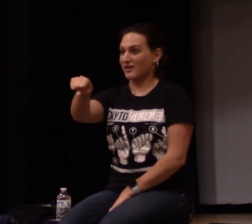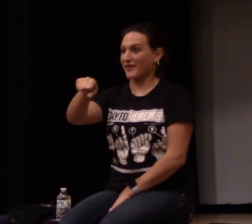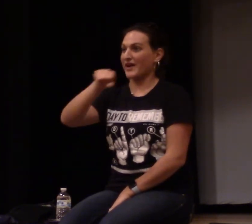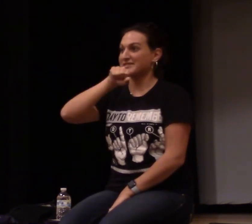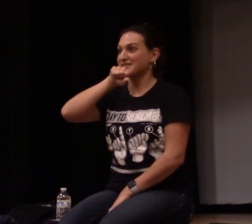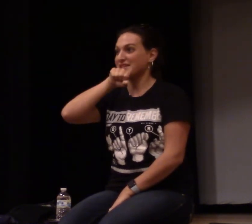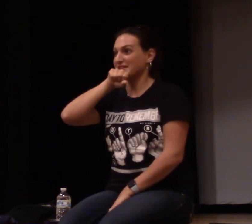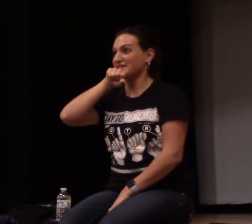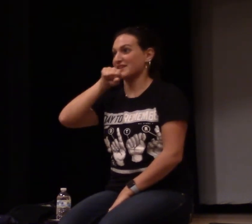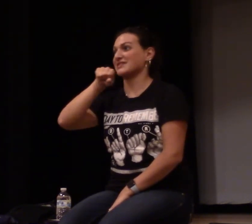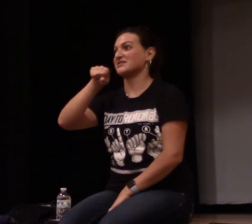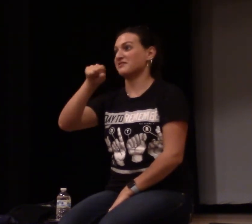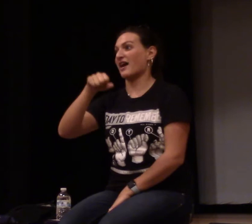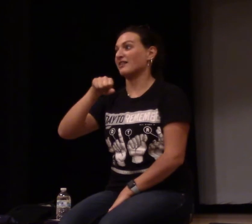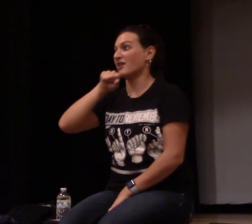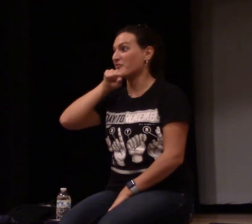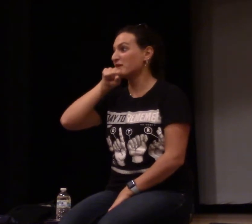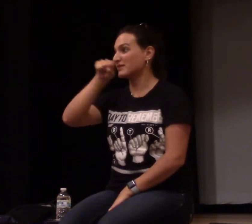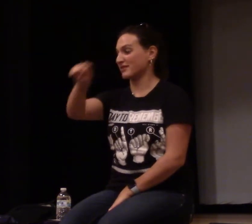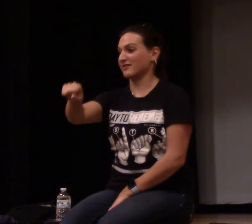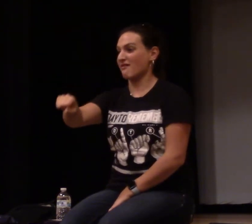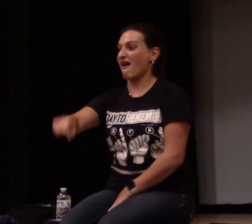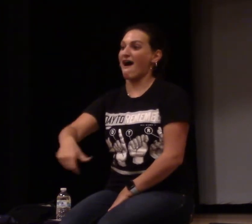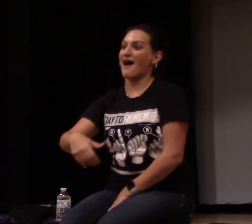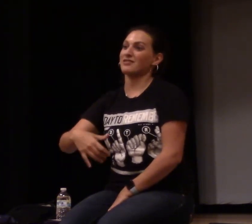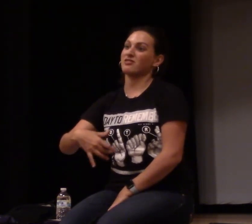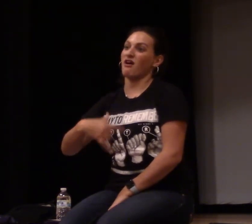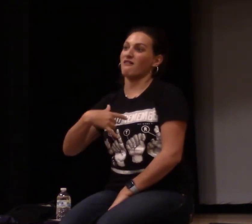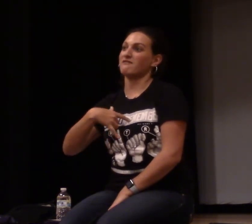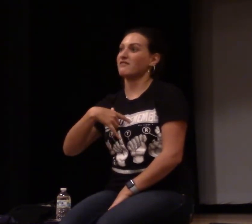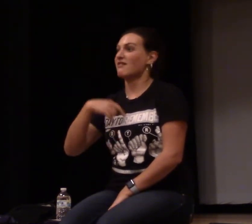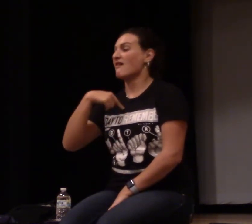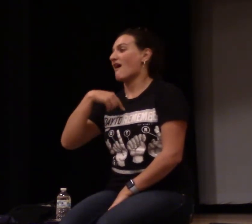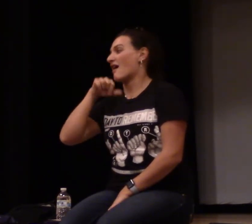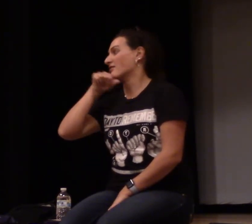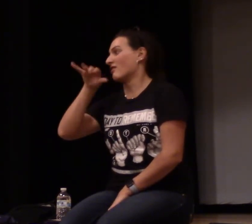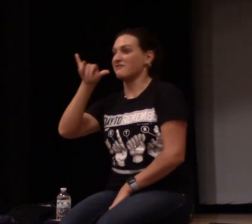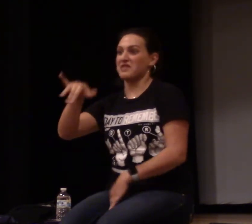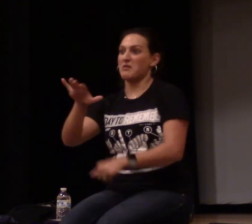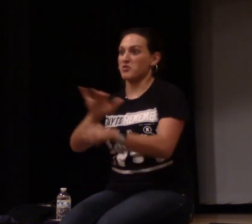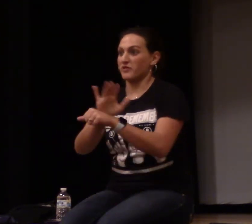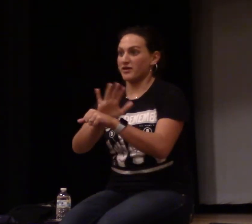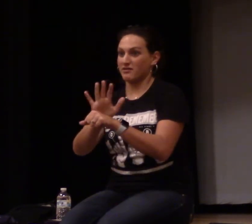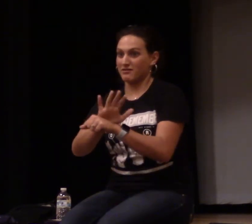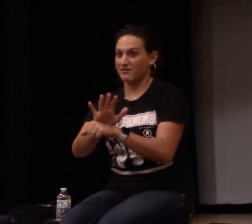that's in the sense of I love pizza. I love that movie.